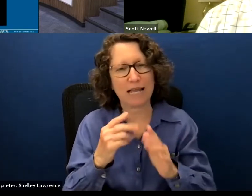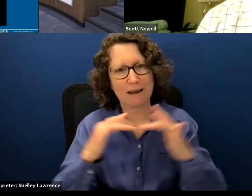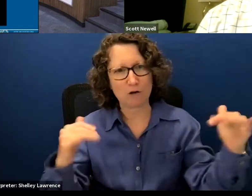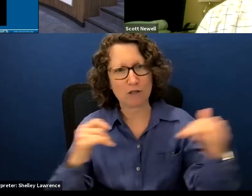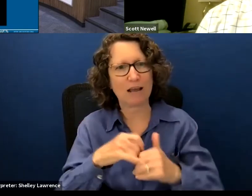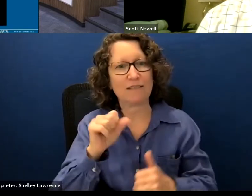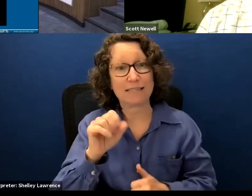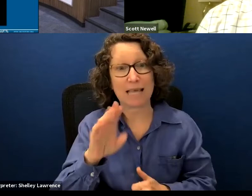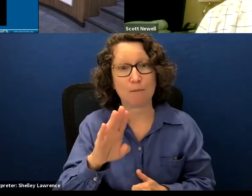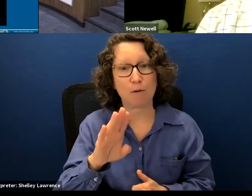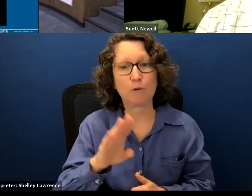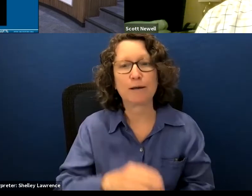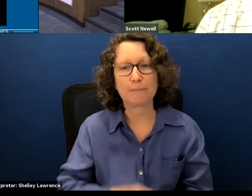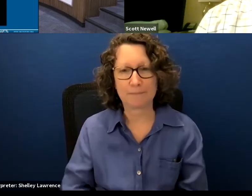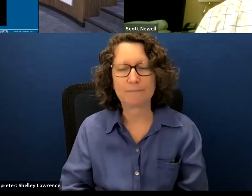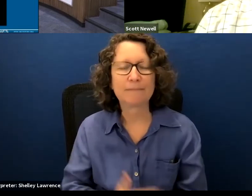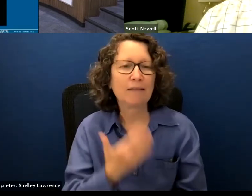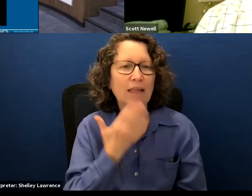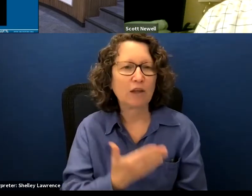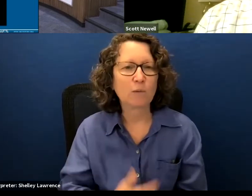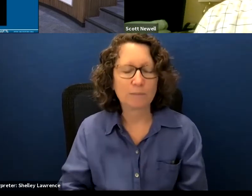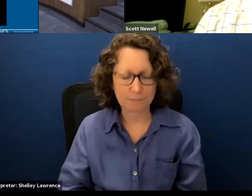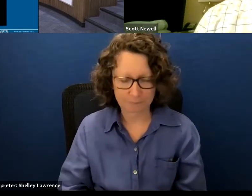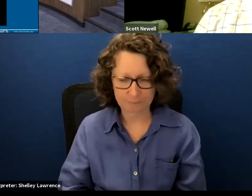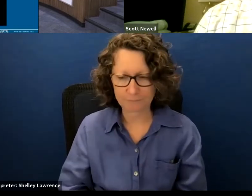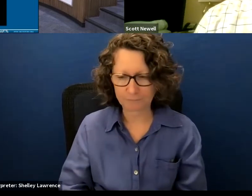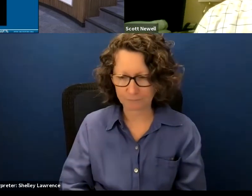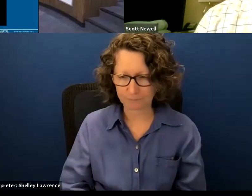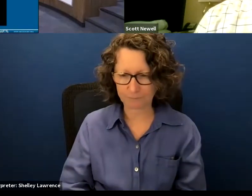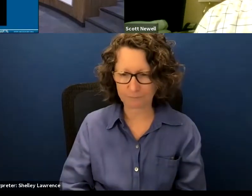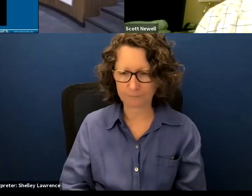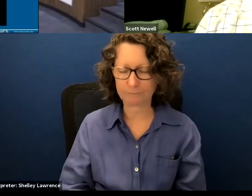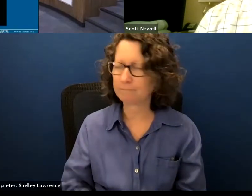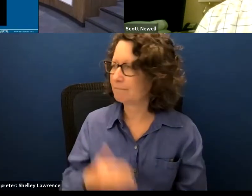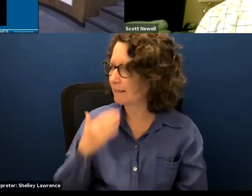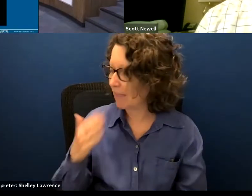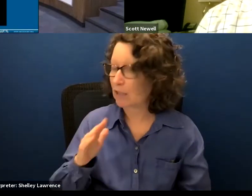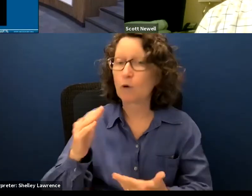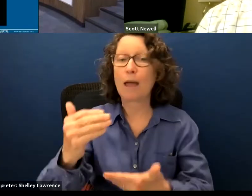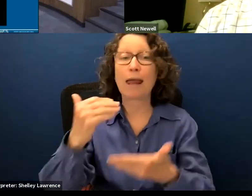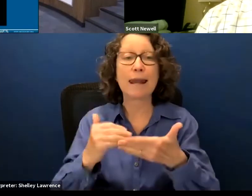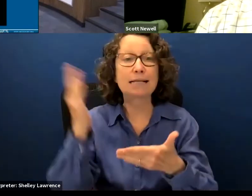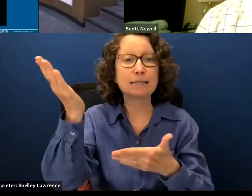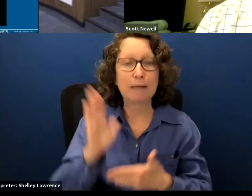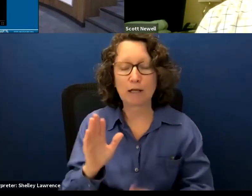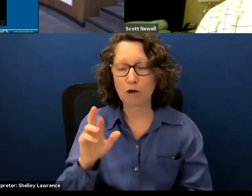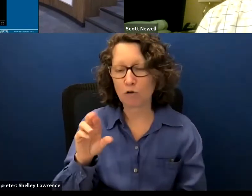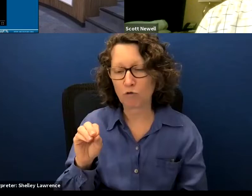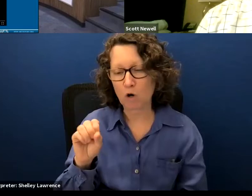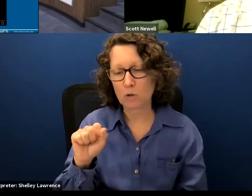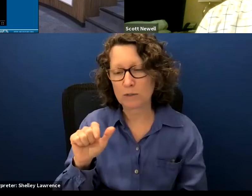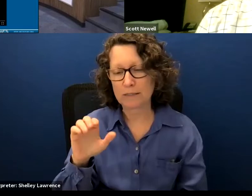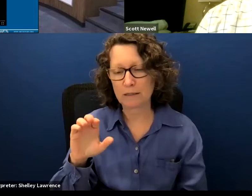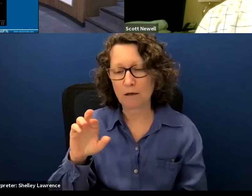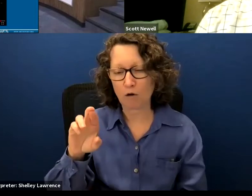of Santa Barbara. Thank you. Thank you. Next speaker is Roseanne Crawford.